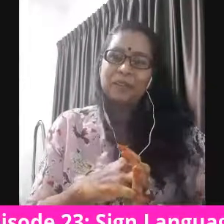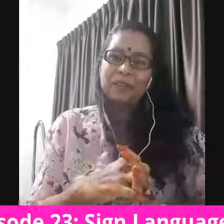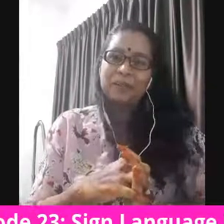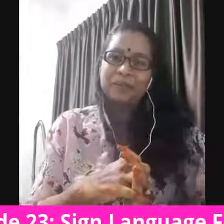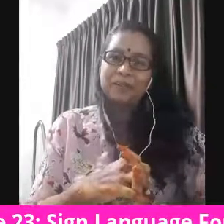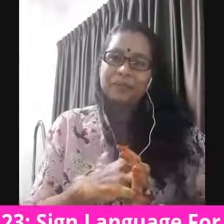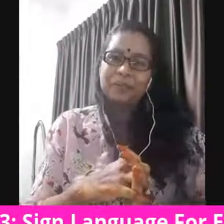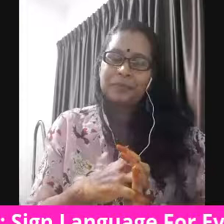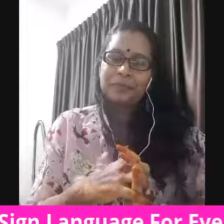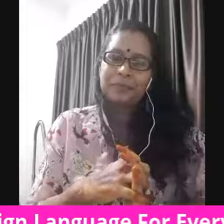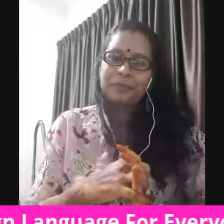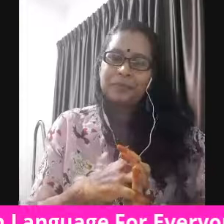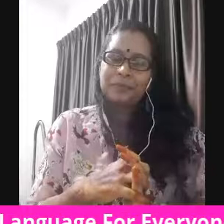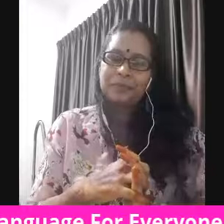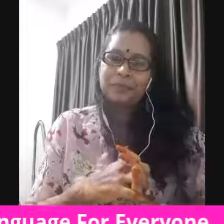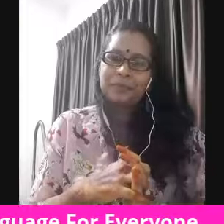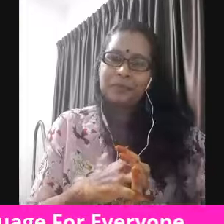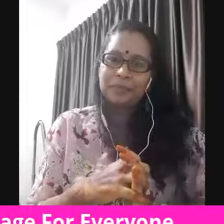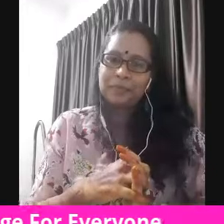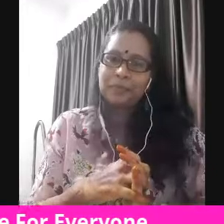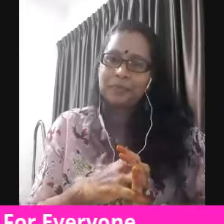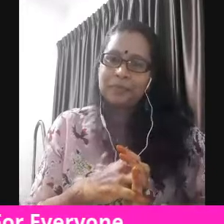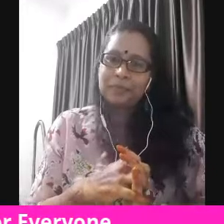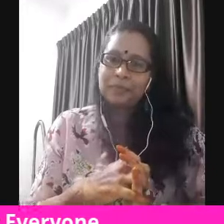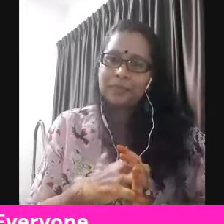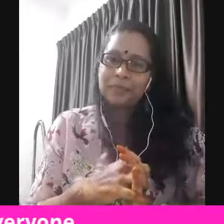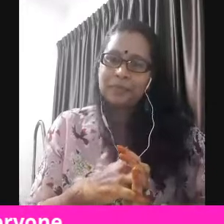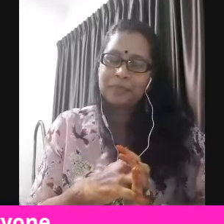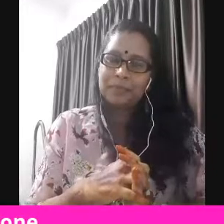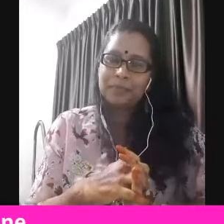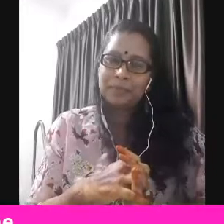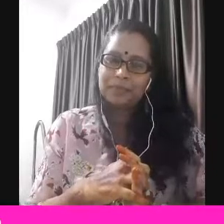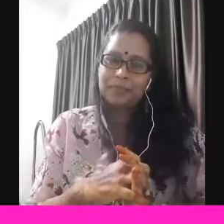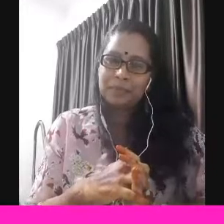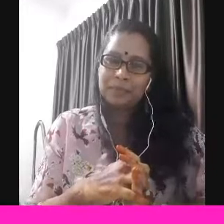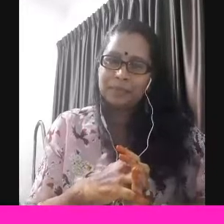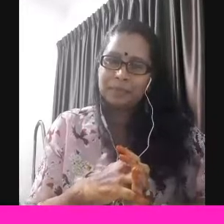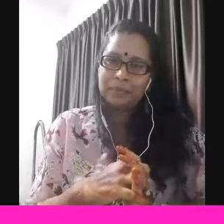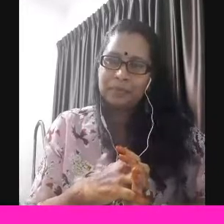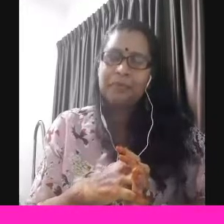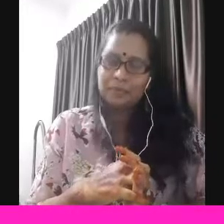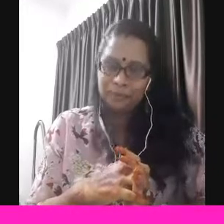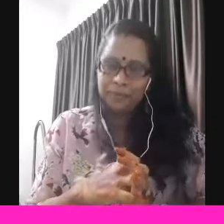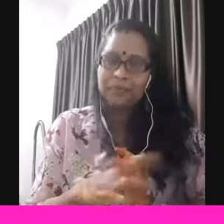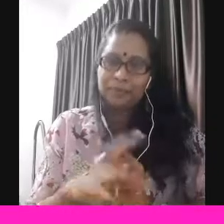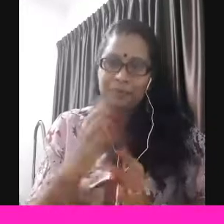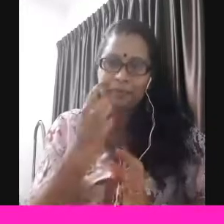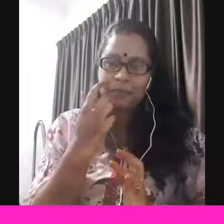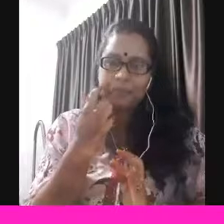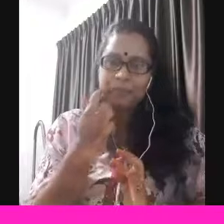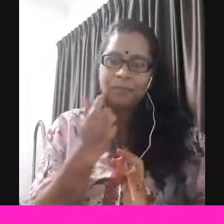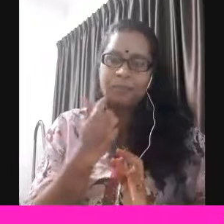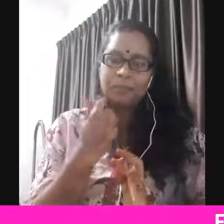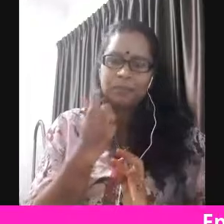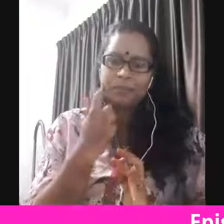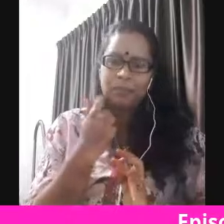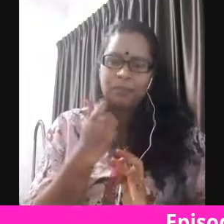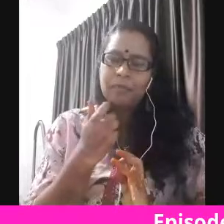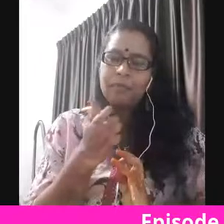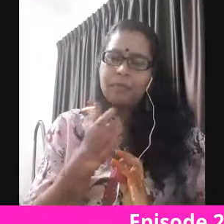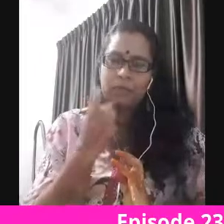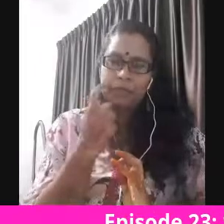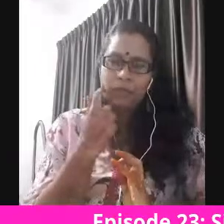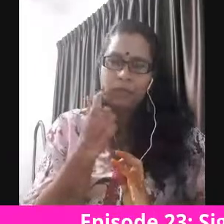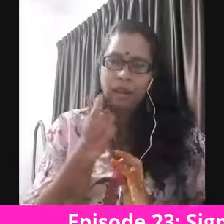speaking Uh, about this sign language, I guess like in terms of for education purposes in Malaysia, then there are, of course, you